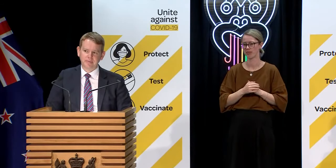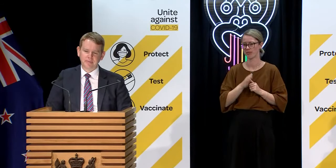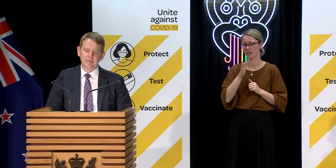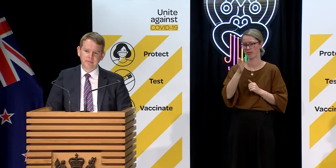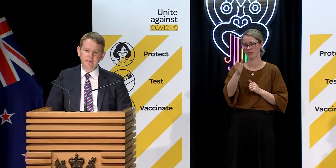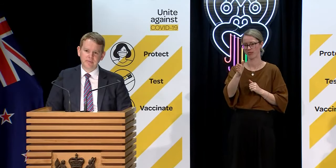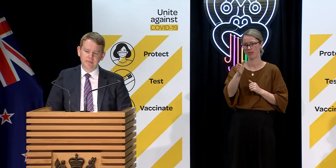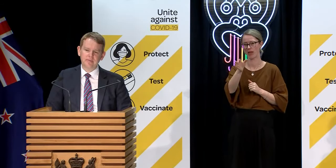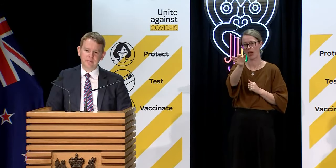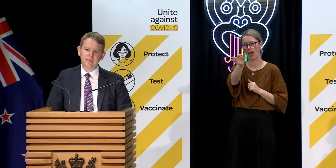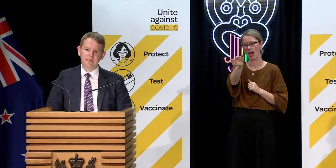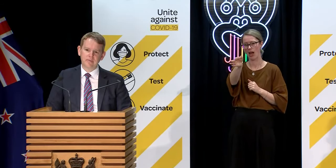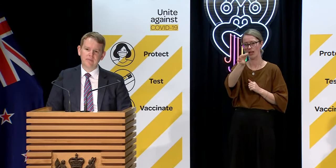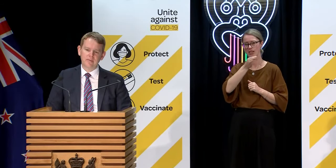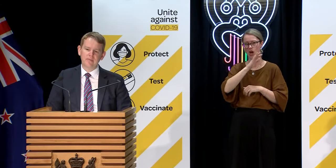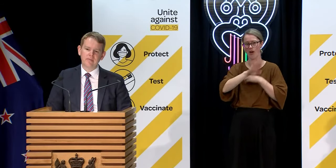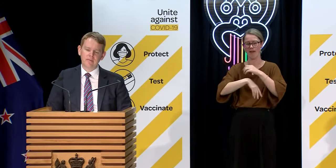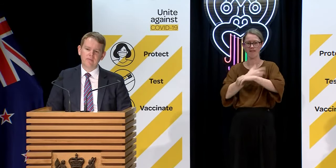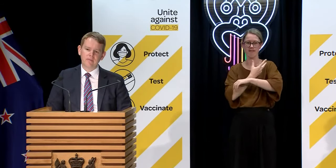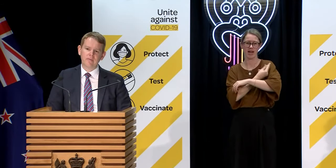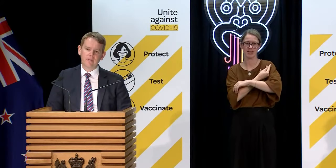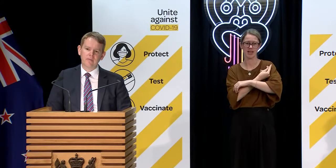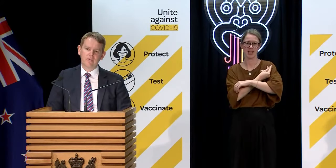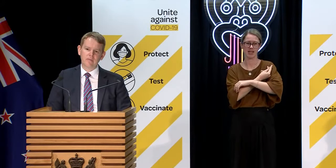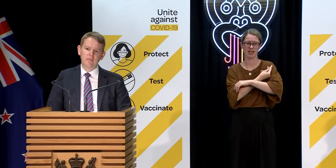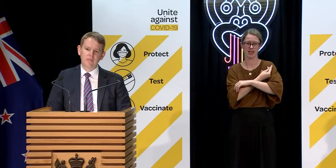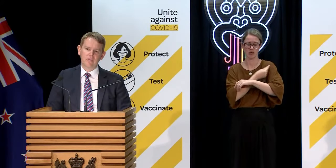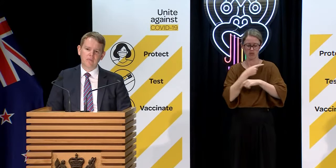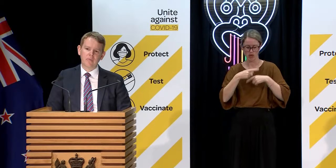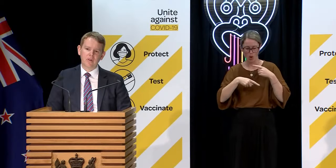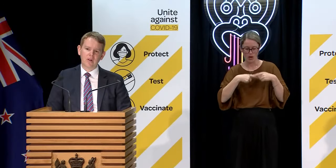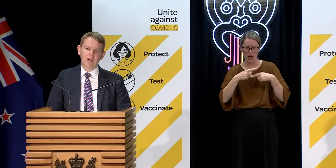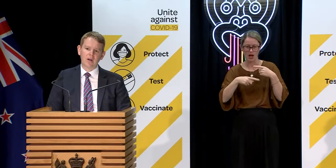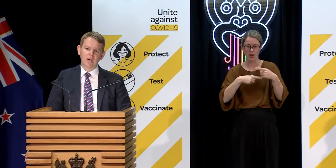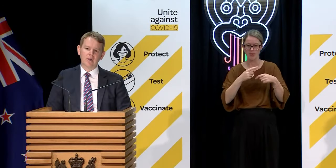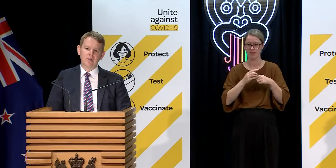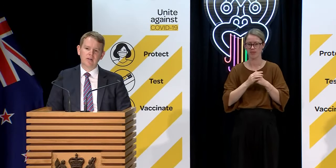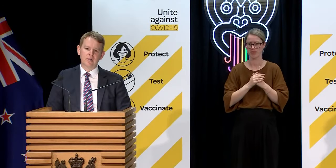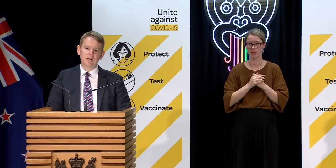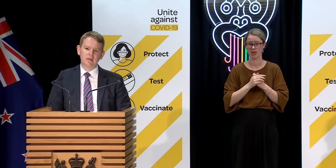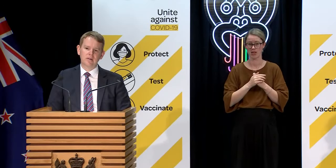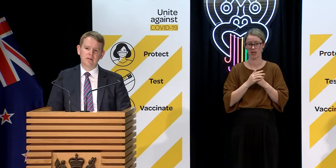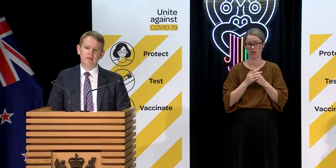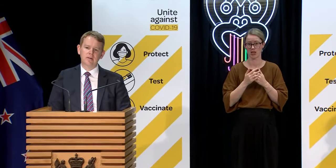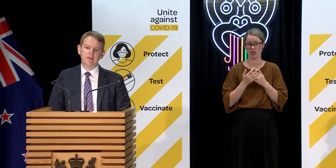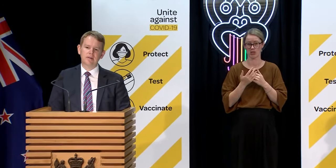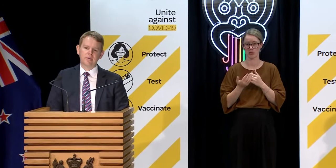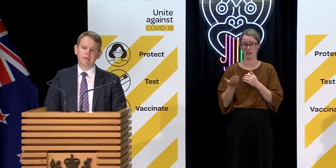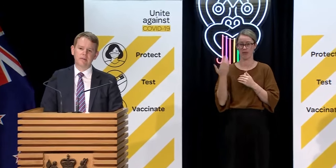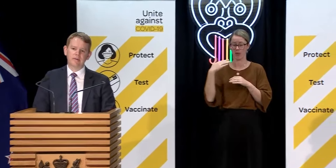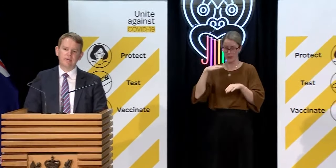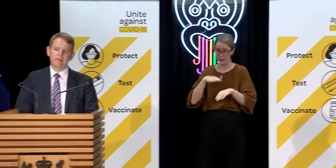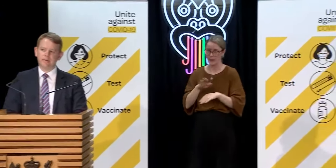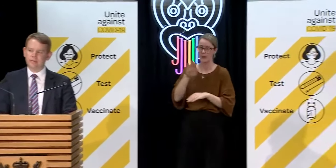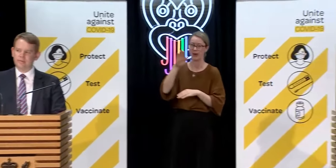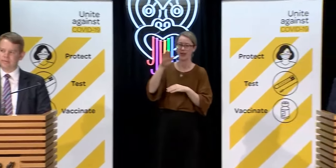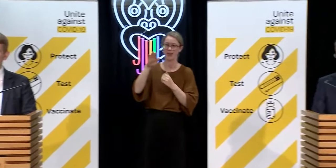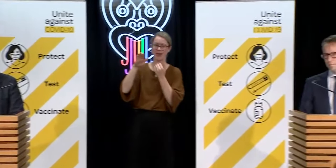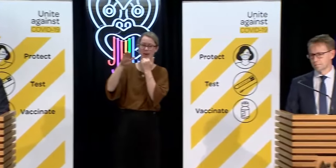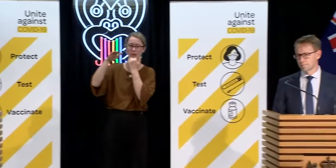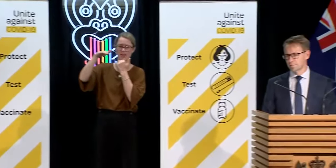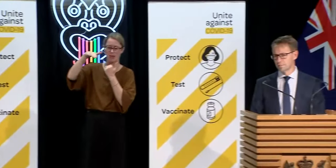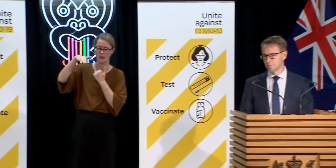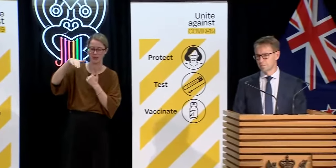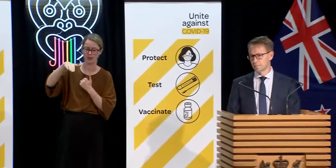the vaccine rollout, possibly on you, Dr. Bloomfield. Obviously, the daily numbers have come down from the elevated peak a couple of weeks